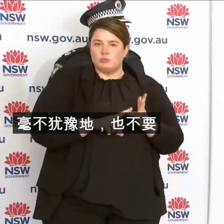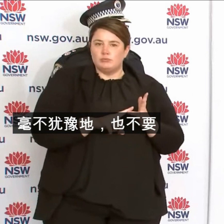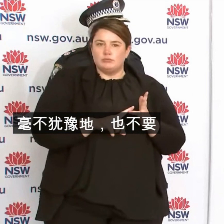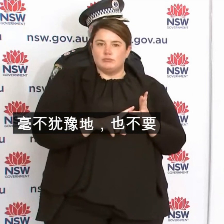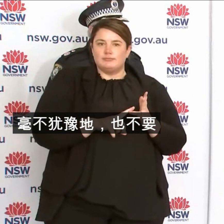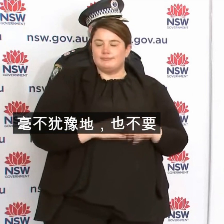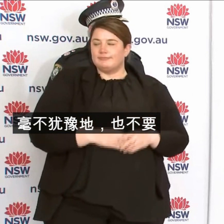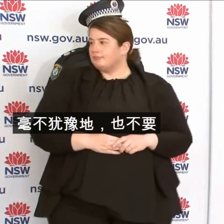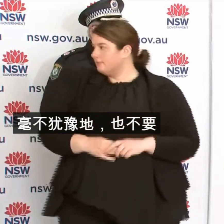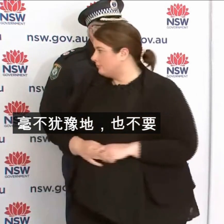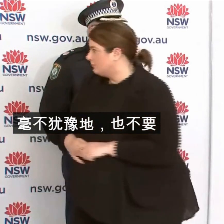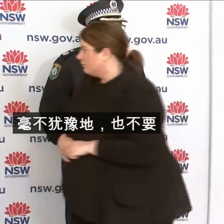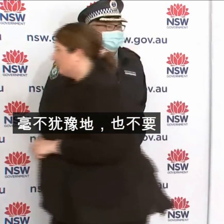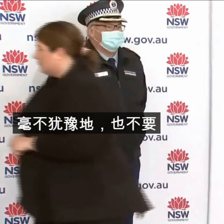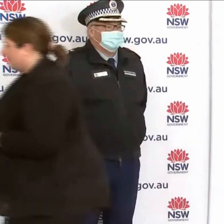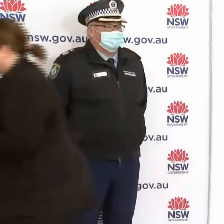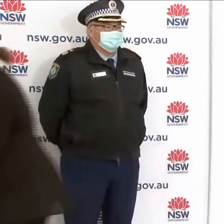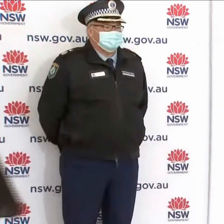and without looking back.